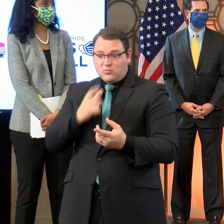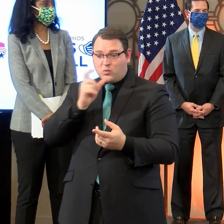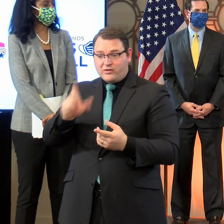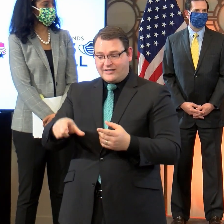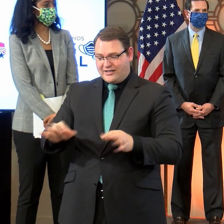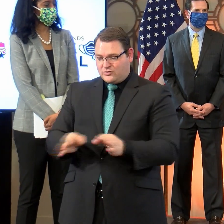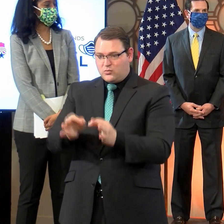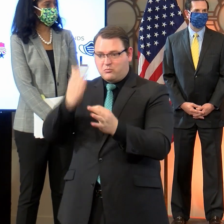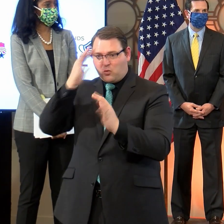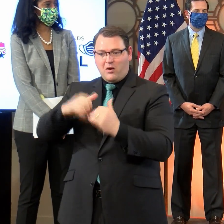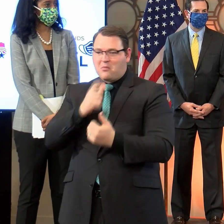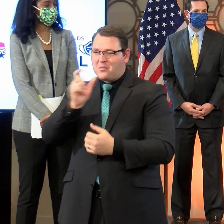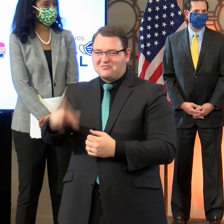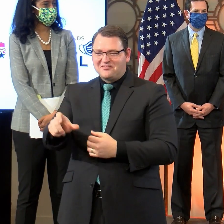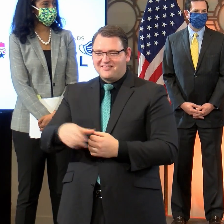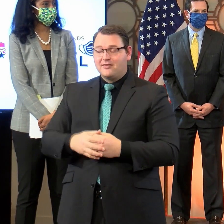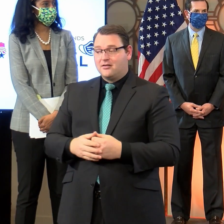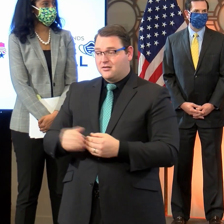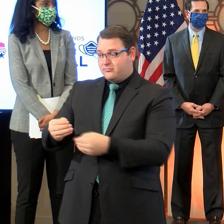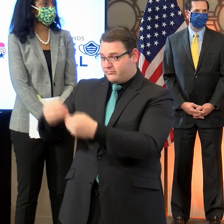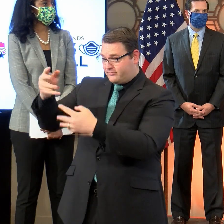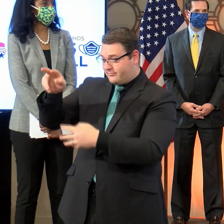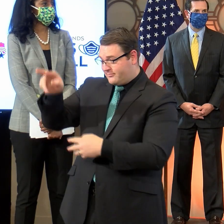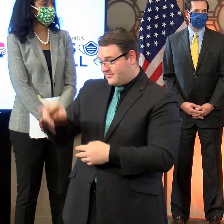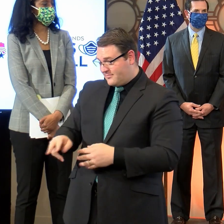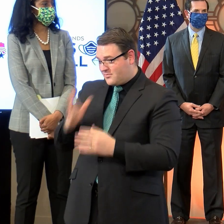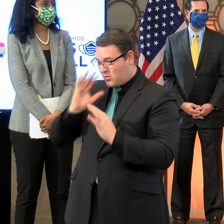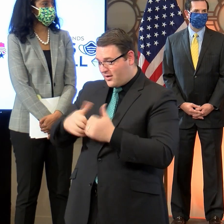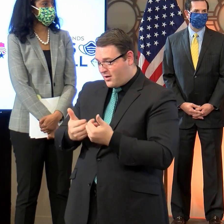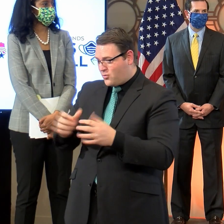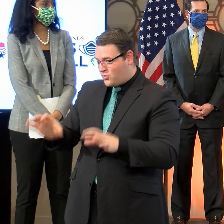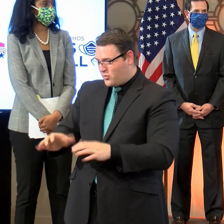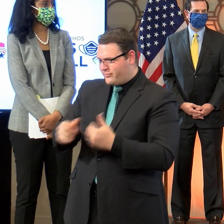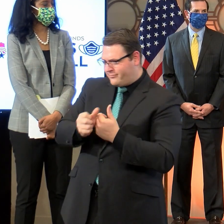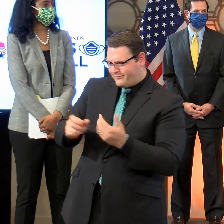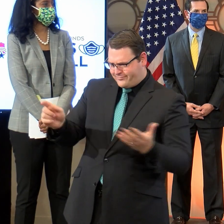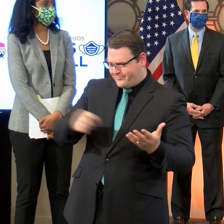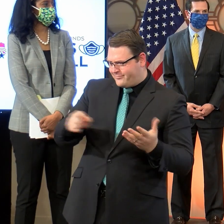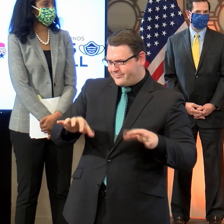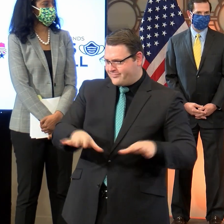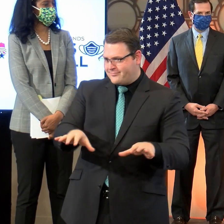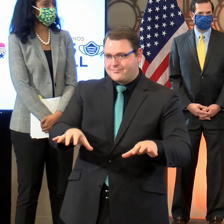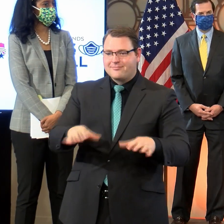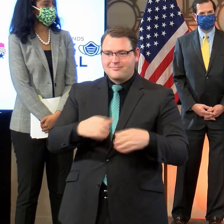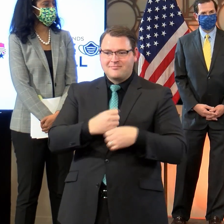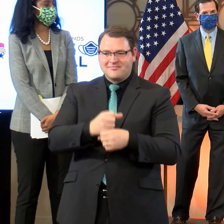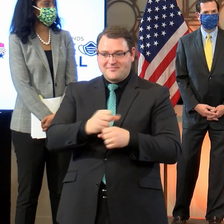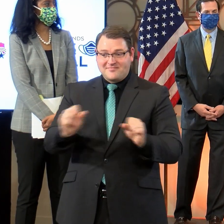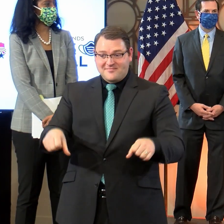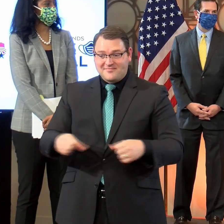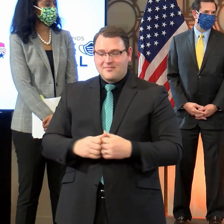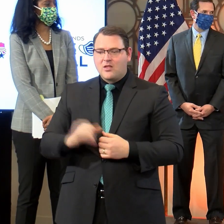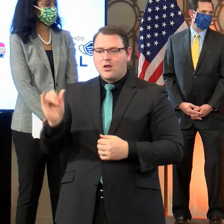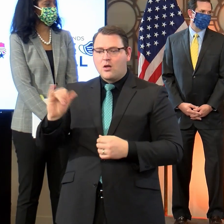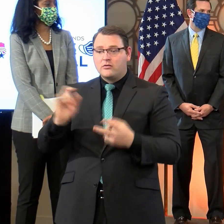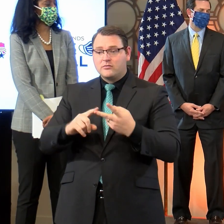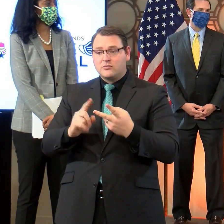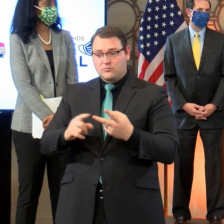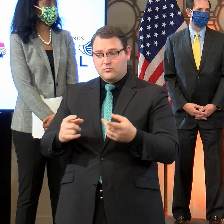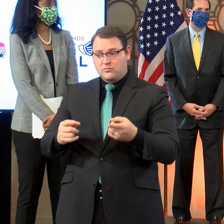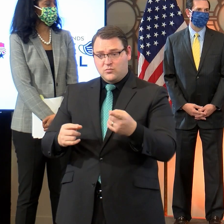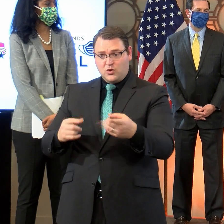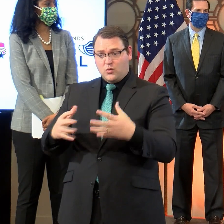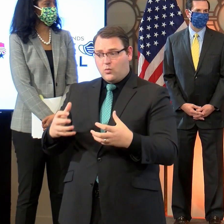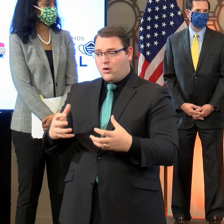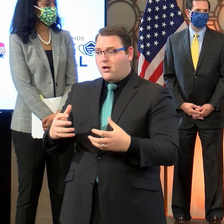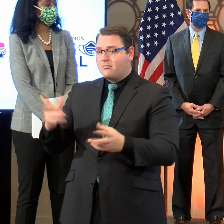So all the instructions that you will need to do are at that website, so to be able to make masks. And also, if you would like to be a distribution point or